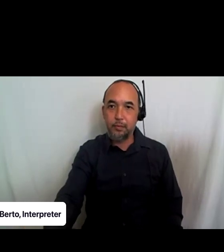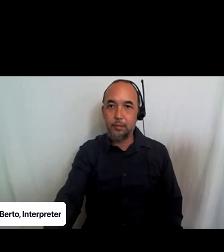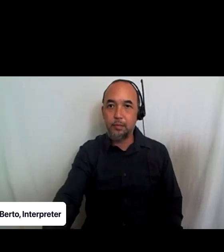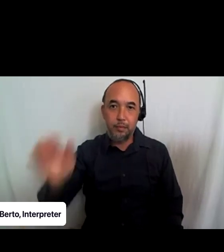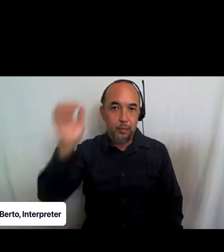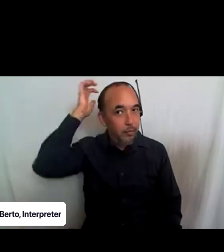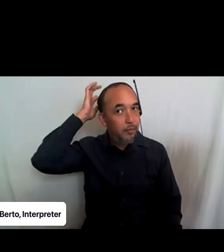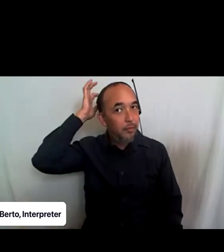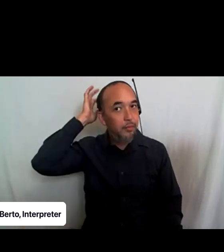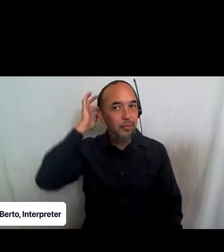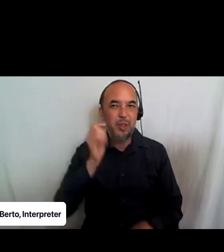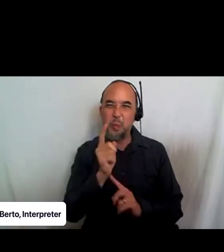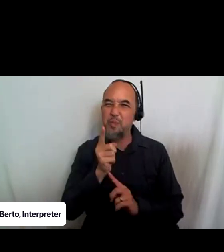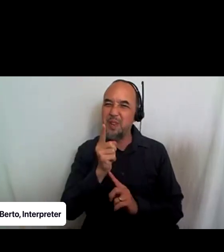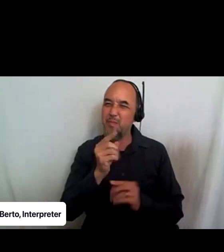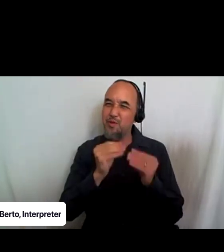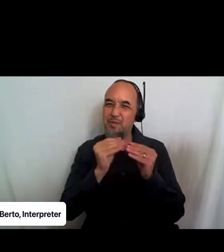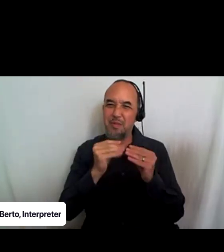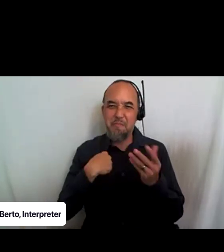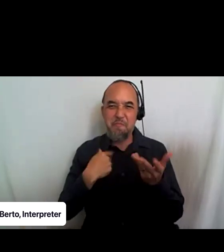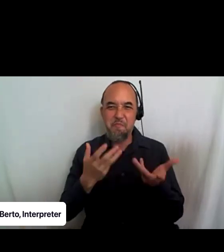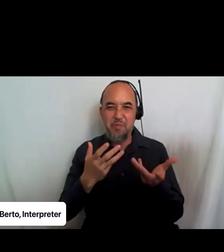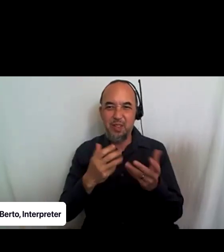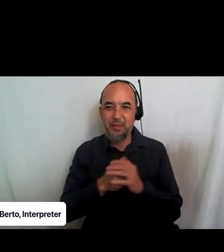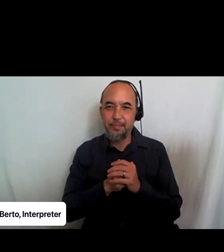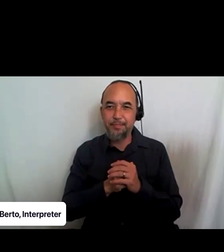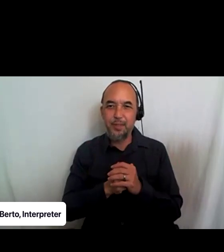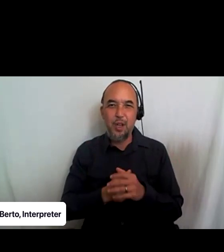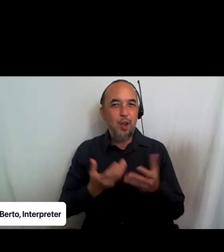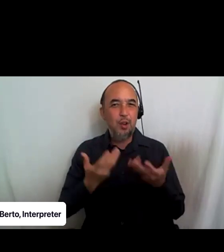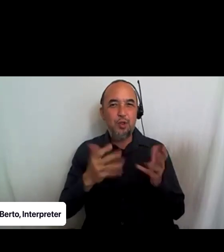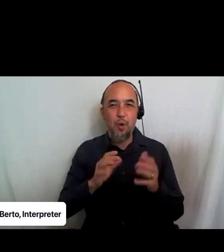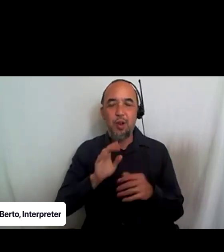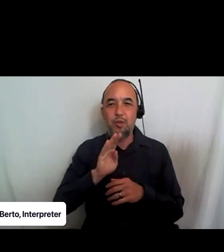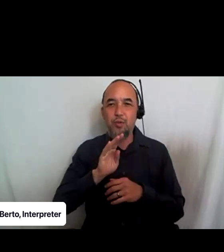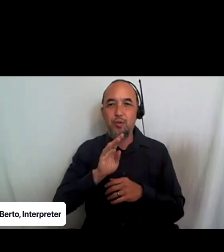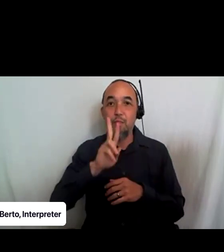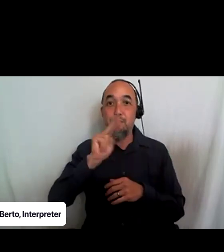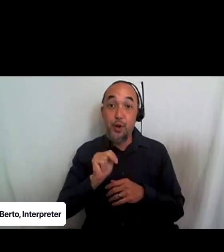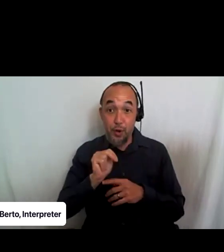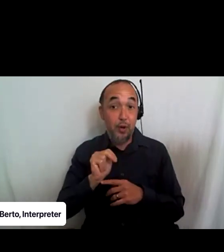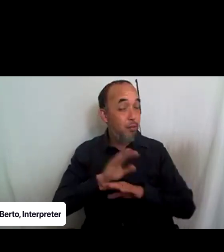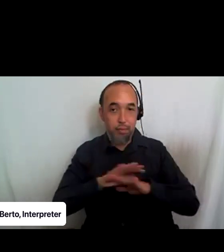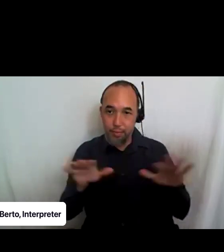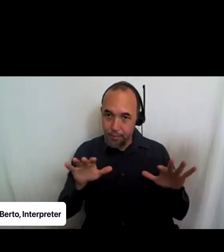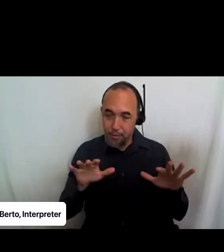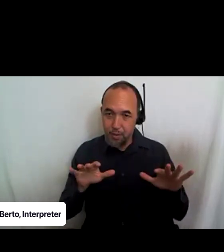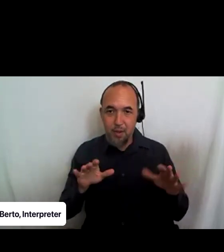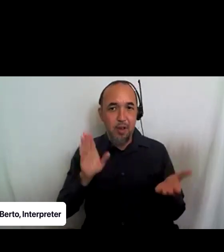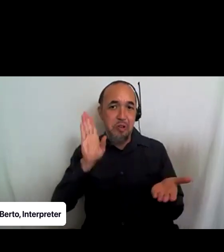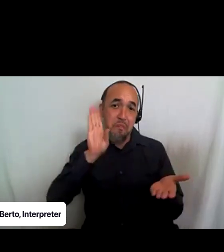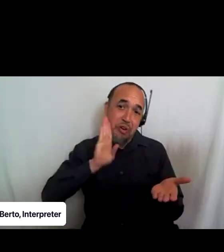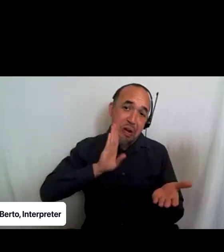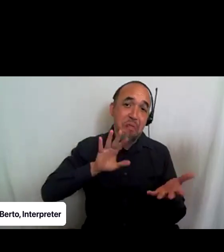about 1 more minute. You just want it to not, you don't want it to burn, okay? As soon as you see it that it's brownish, like